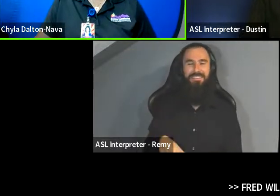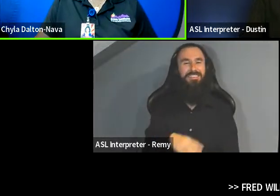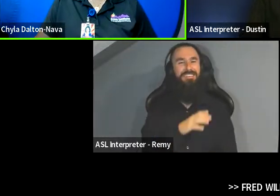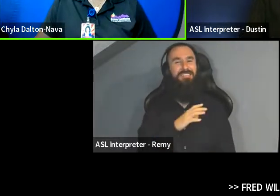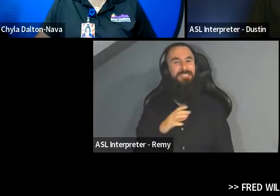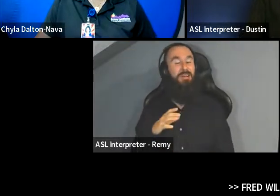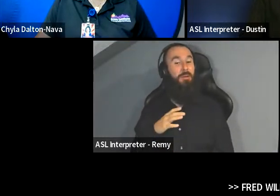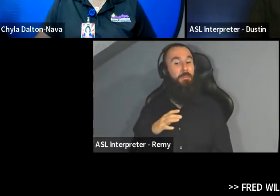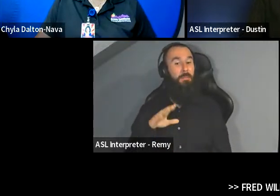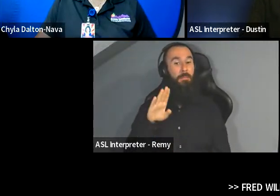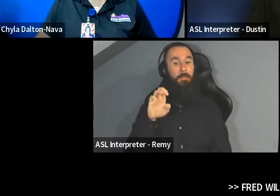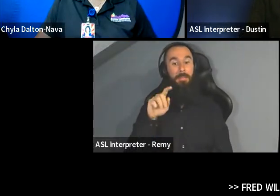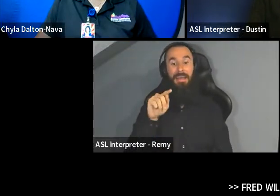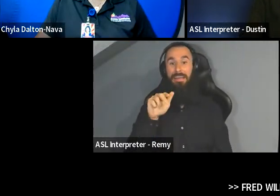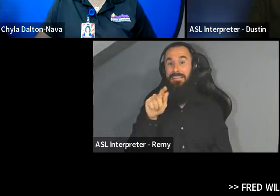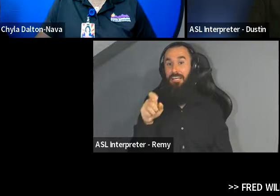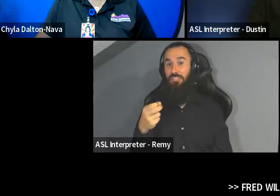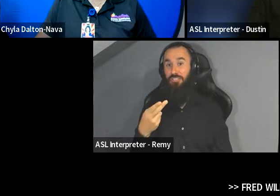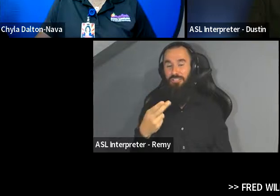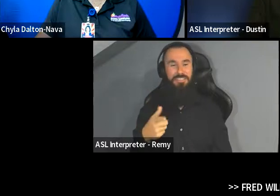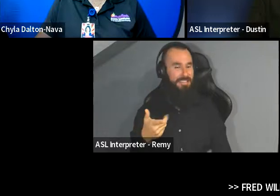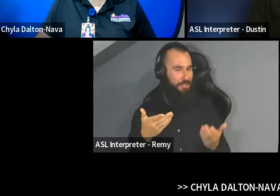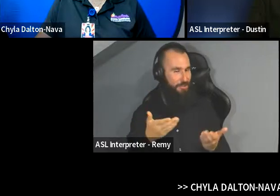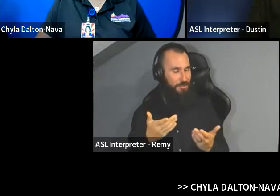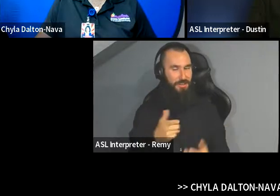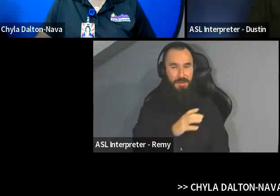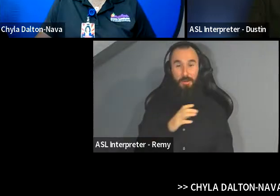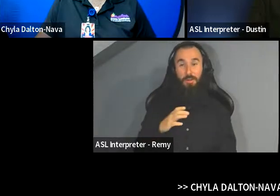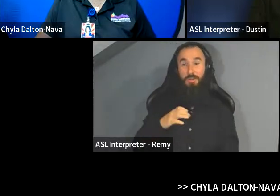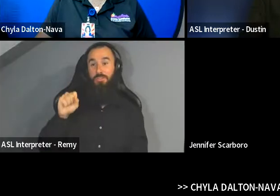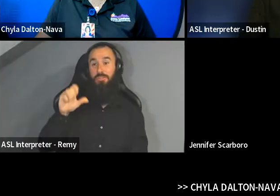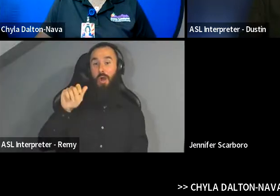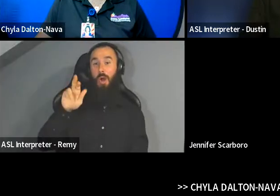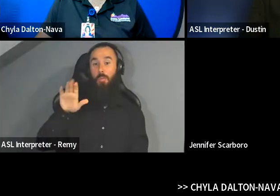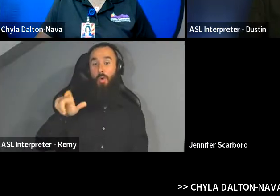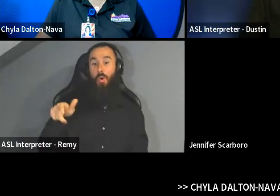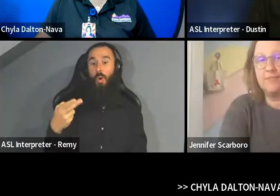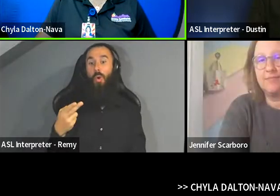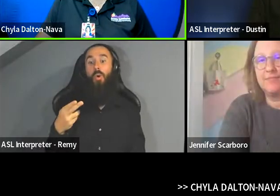Venkatesh, Here. Commissioner Scarborough,